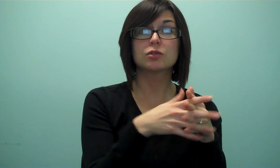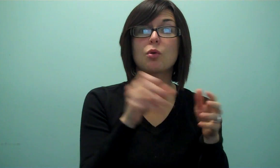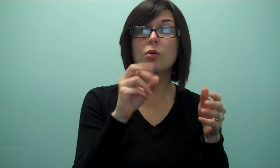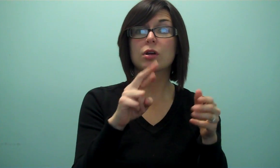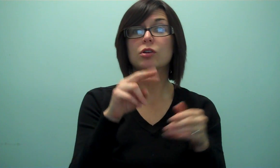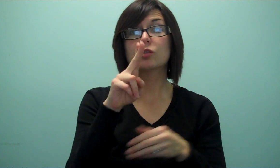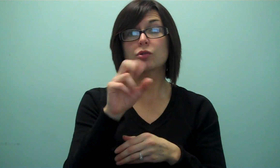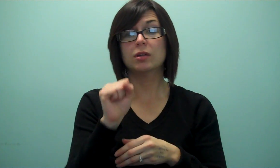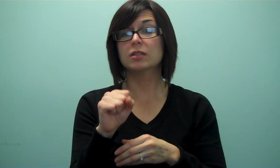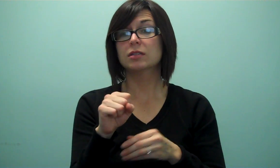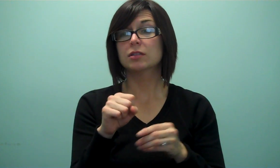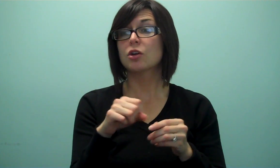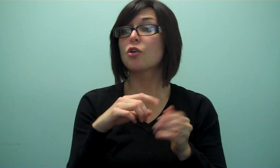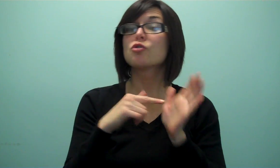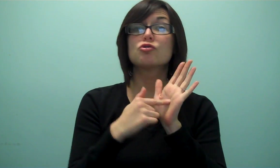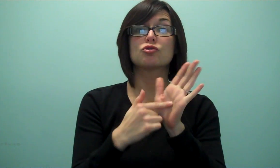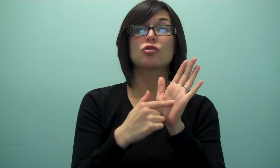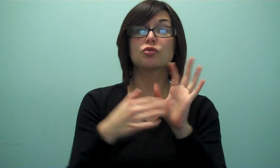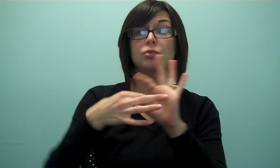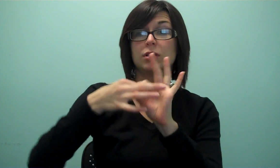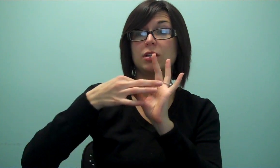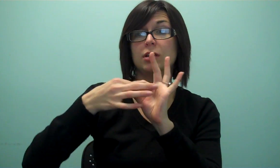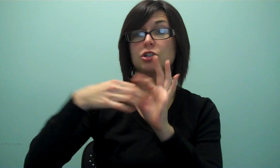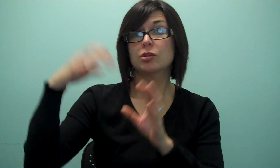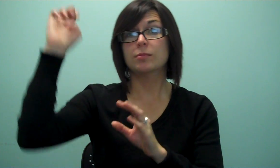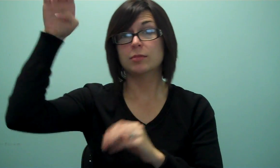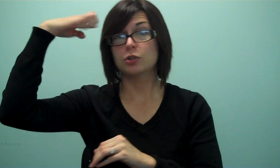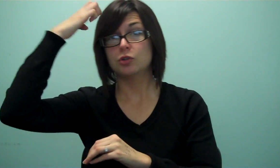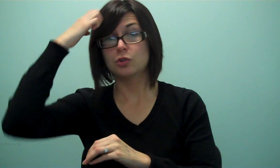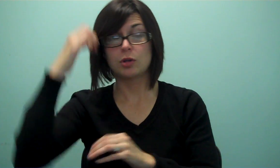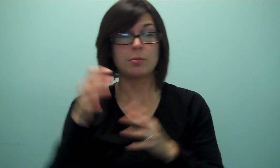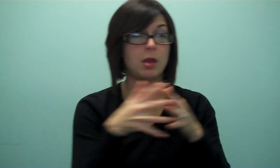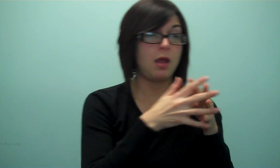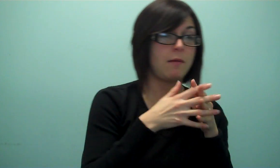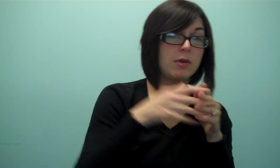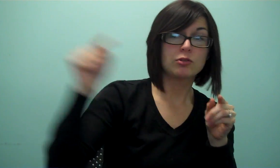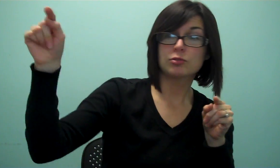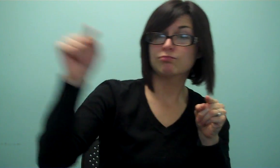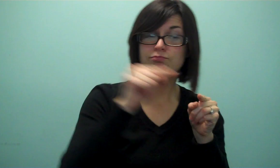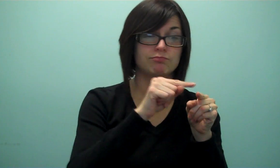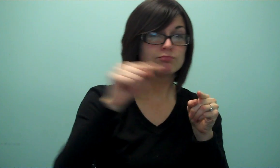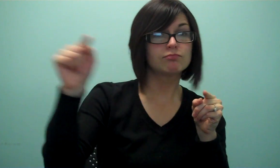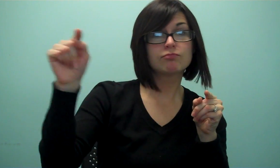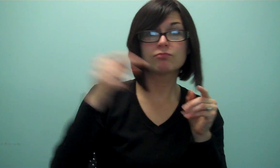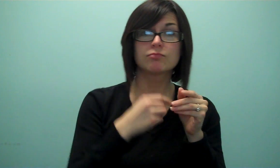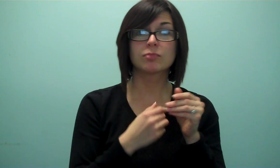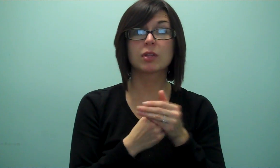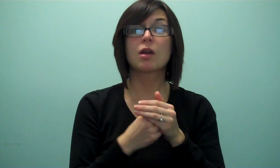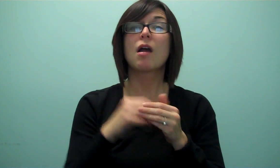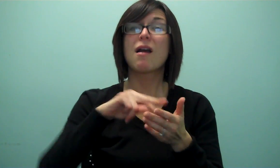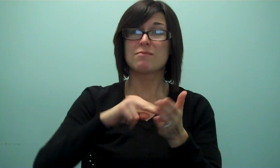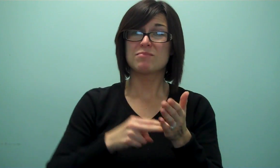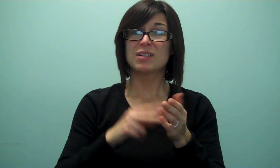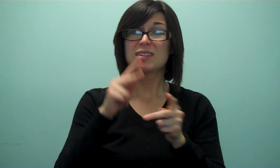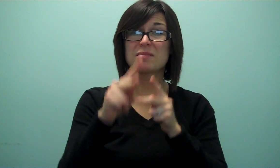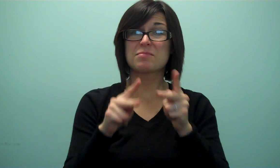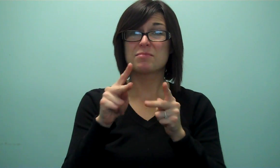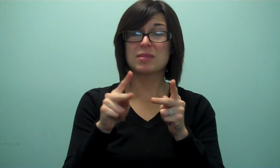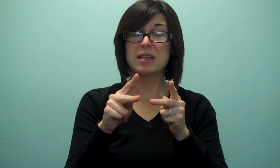the east of the Americas. This migration pattern would mean the people who made these earliest spear points had to cross the